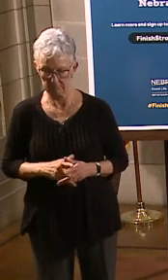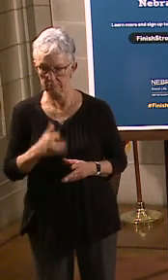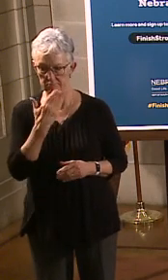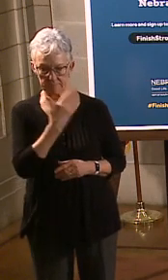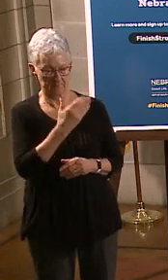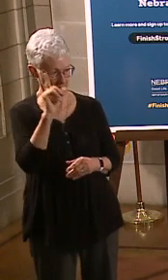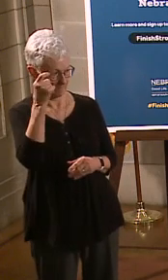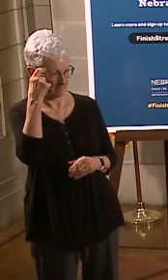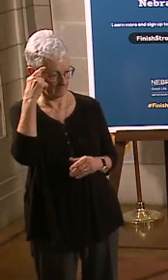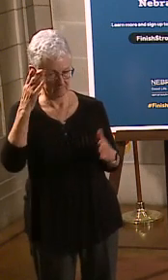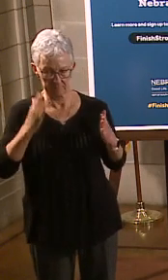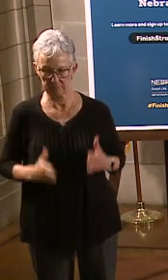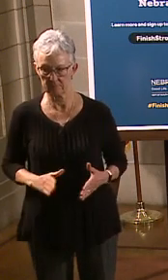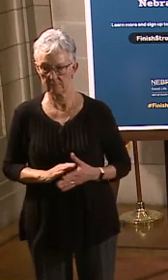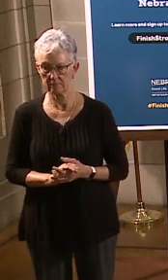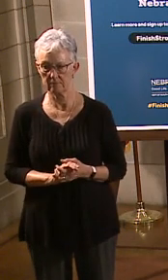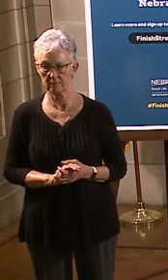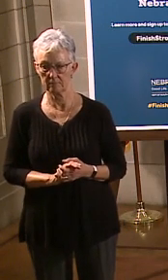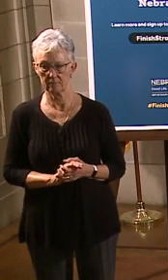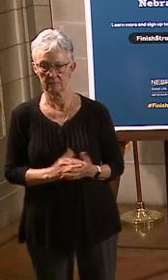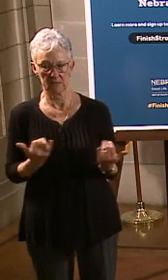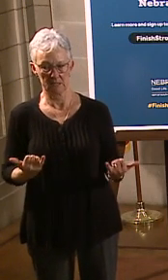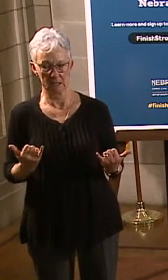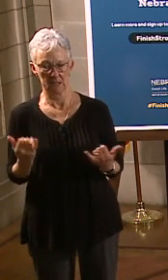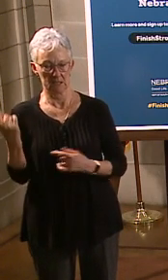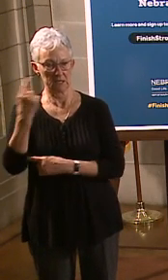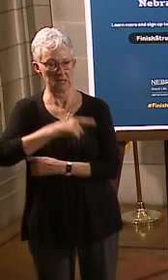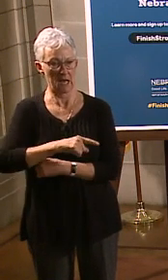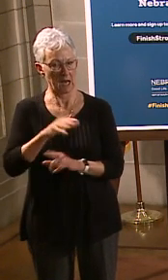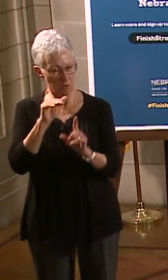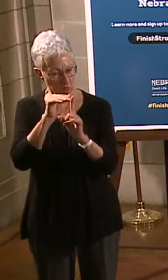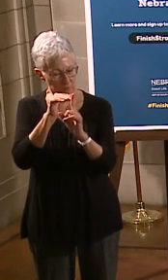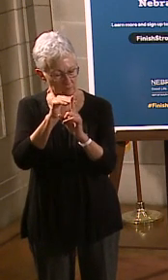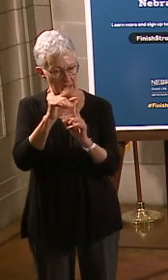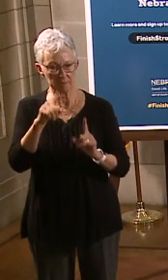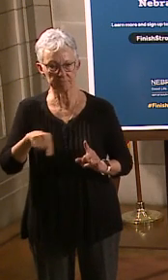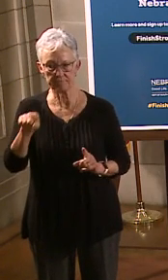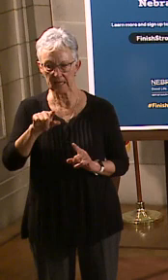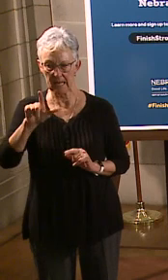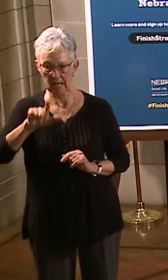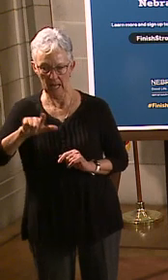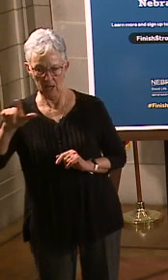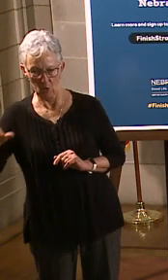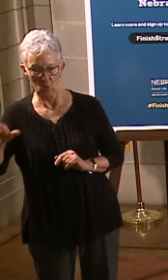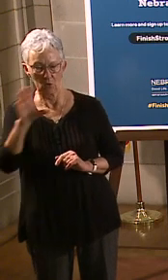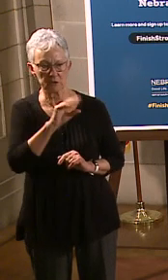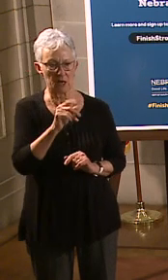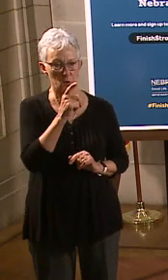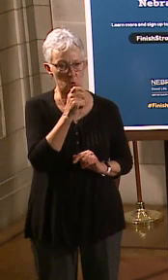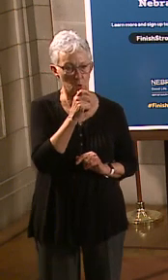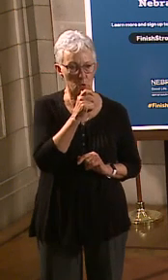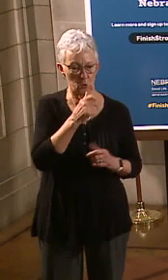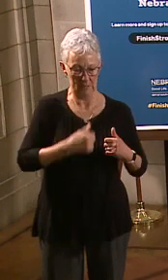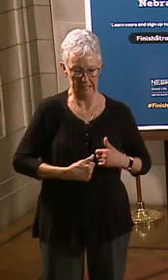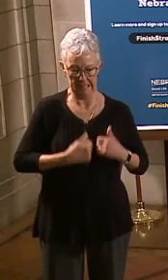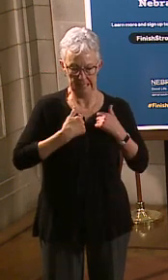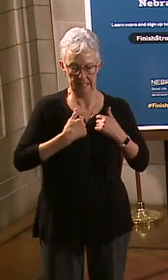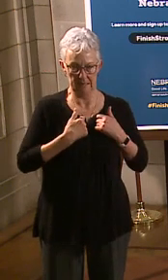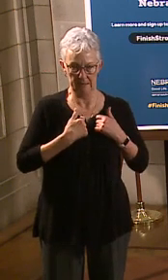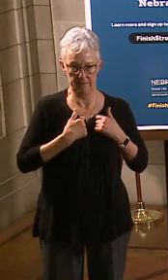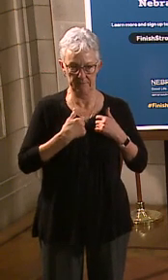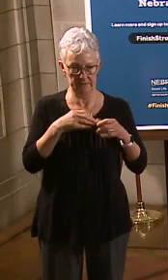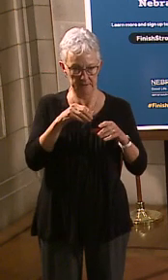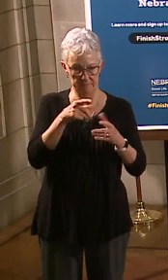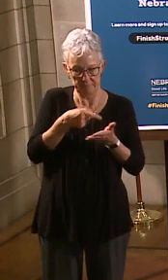Thank you, Governor. Today, we just want to remind landlords and tenants about the Emergency Rental Assistance Program that's available to help with both rent